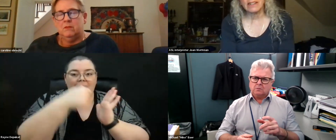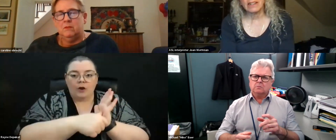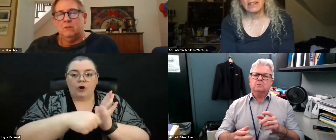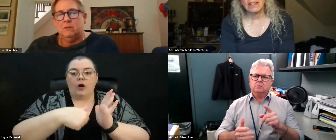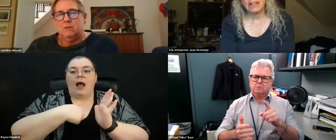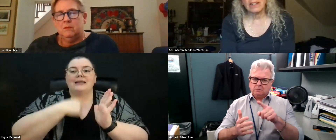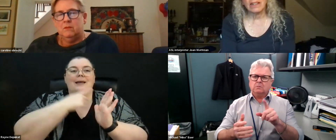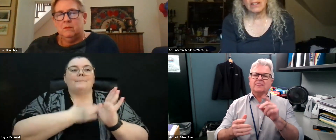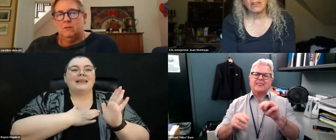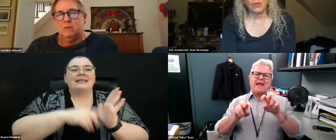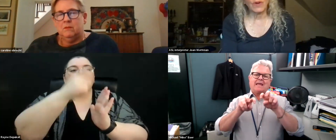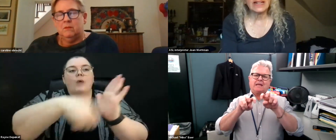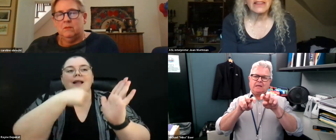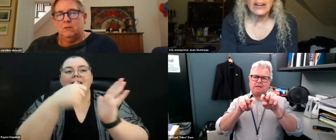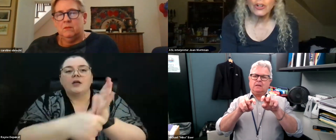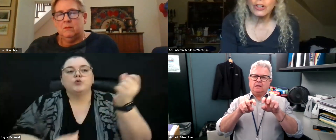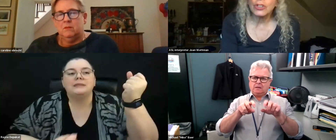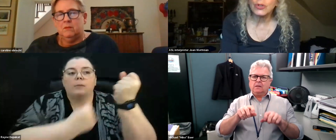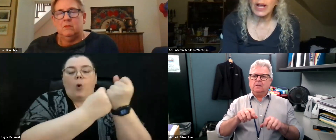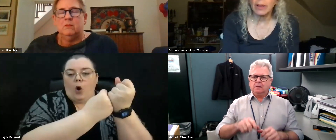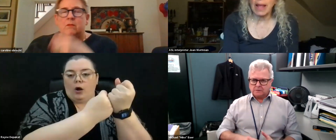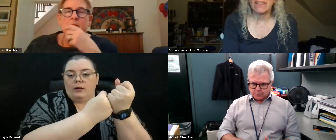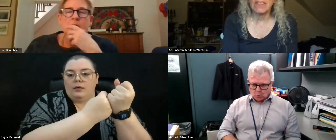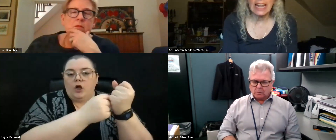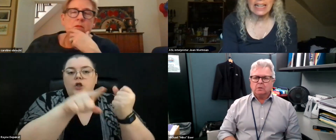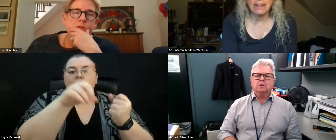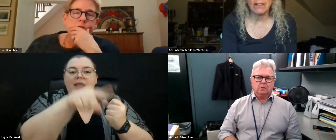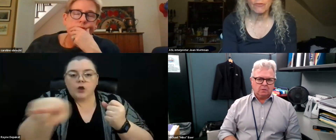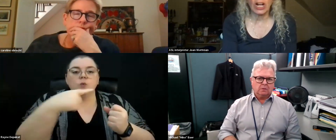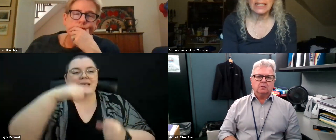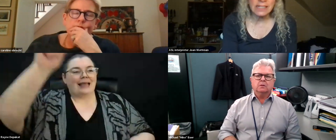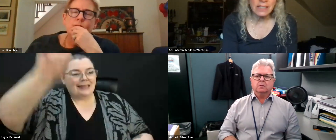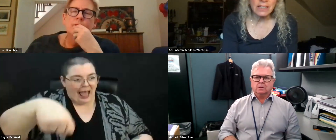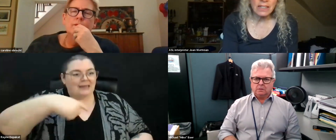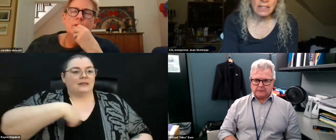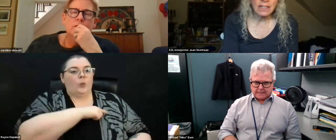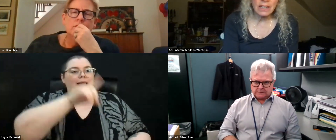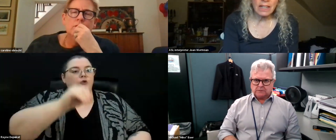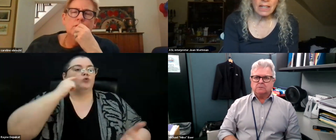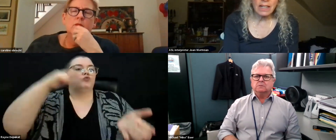please, write a letter to help advocate for us